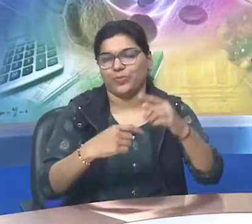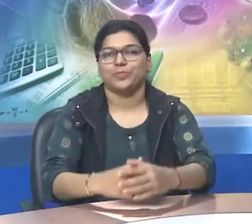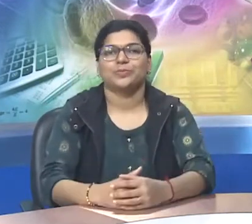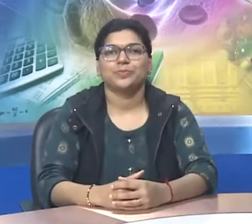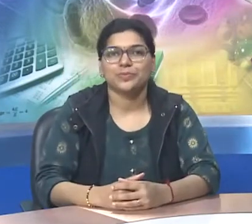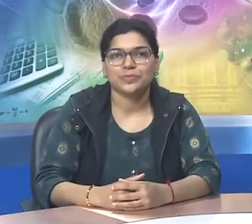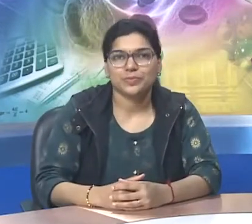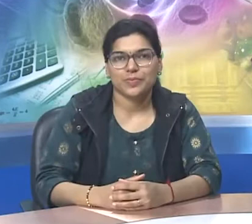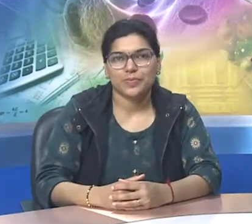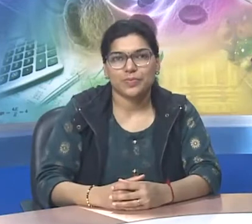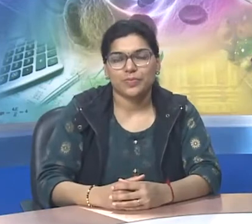frozen air.